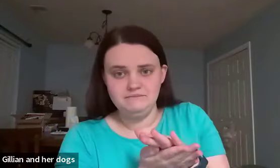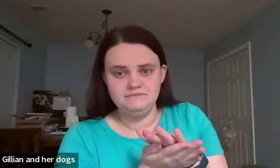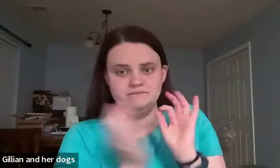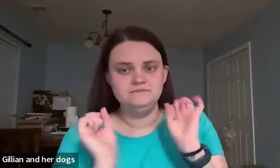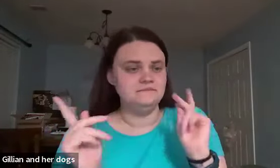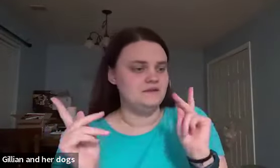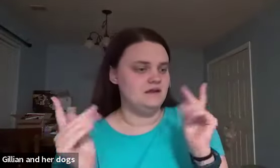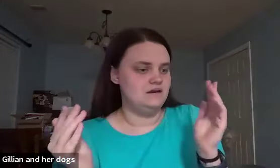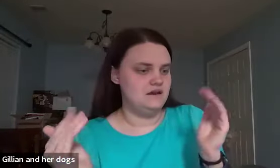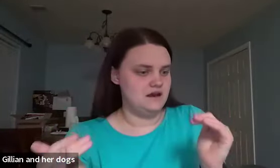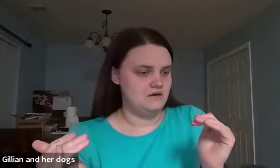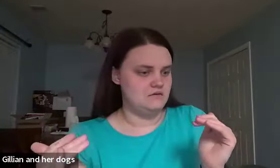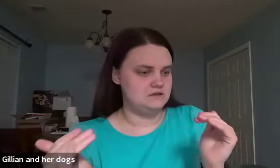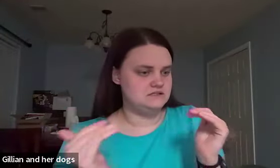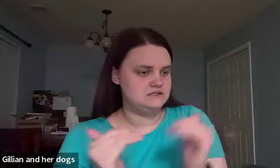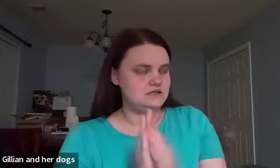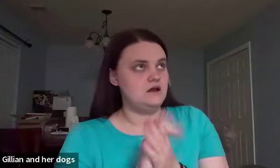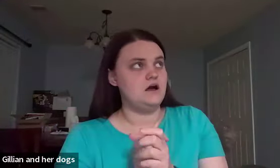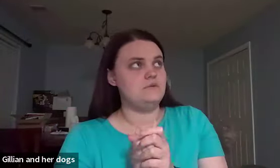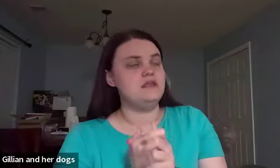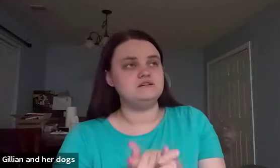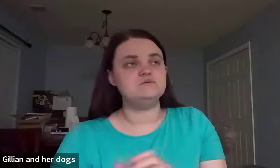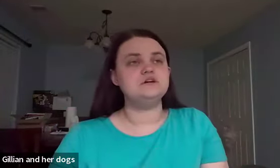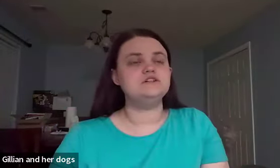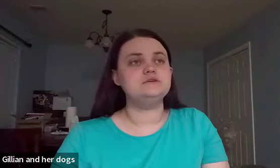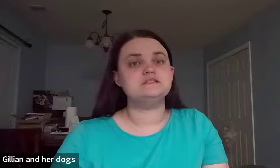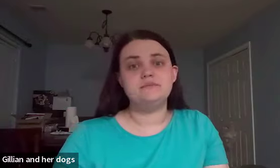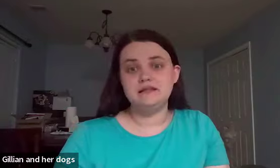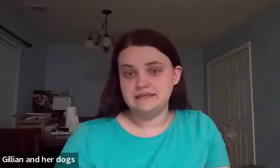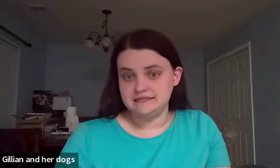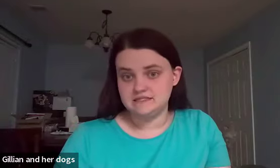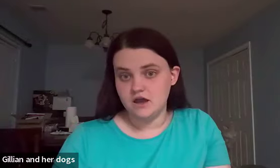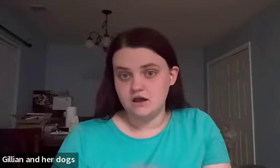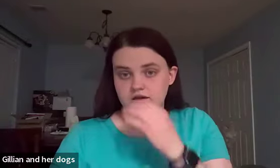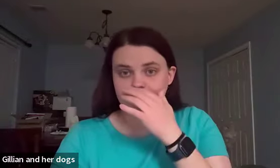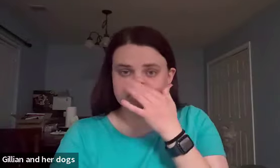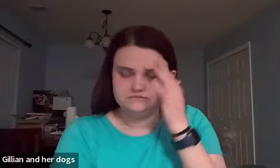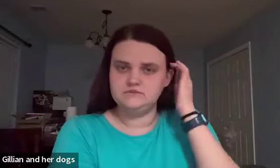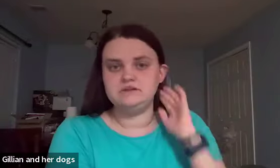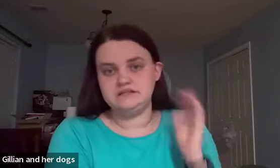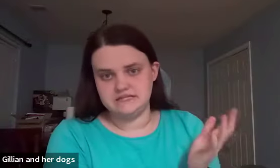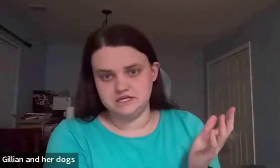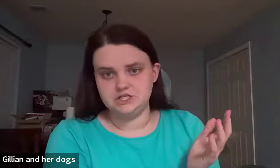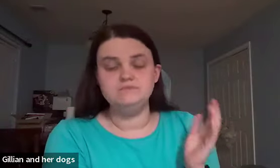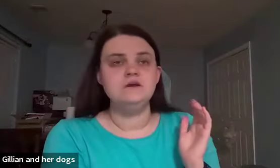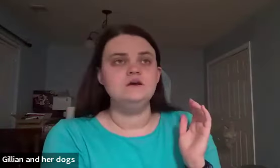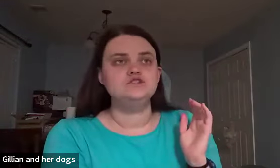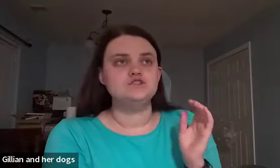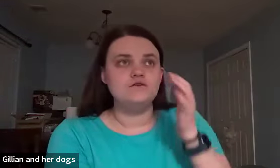Okay. Now, let's see. The next one we're going to do is the police station. So